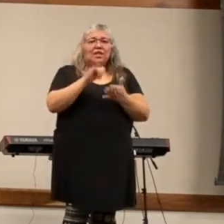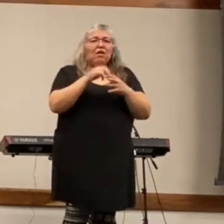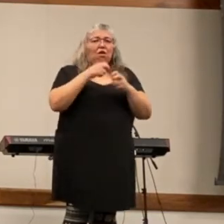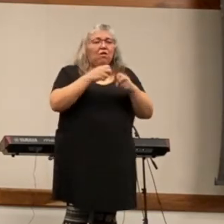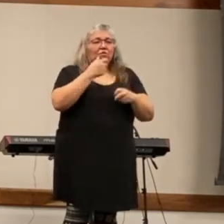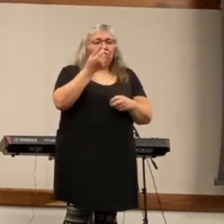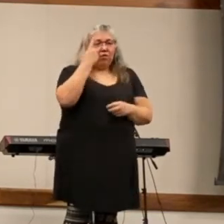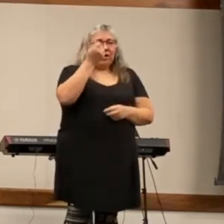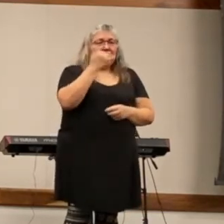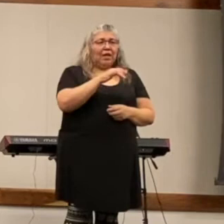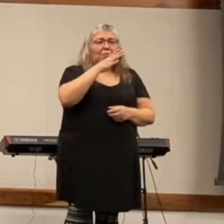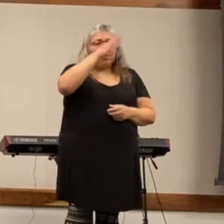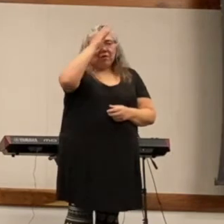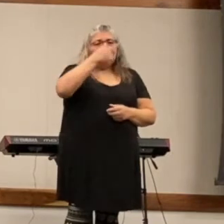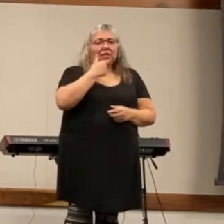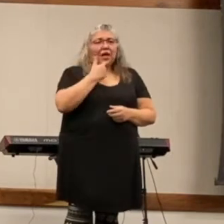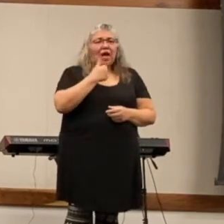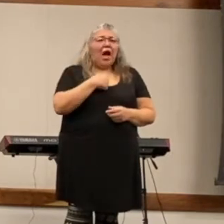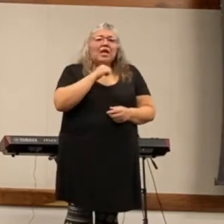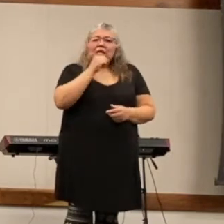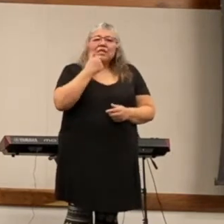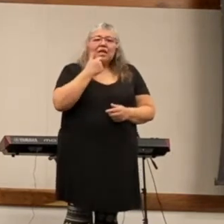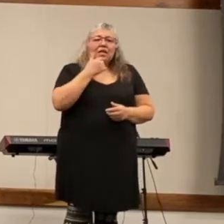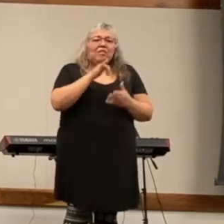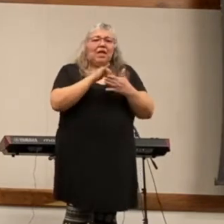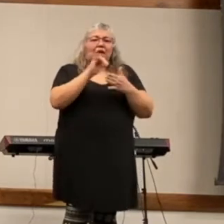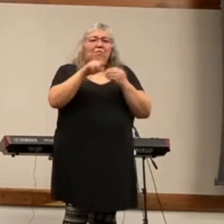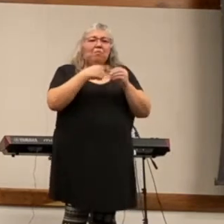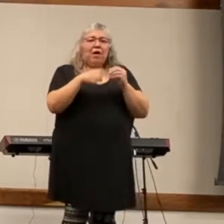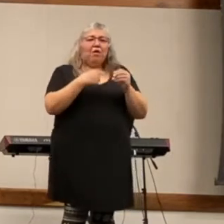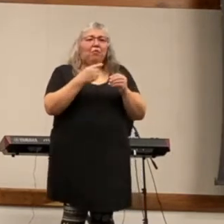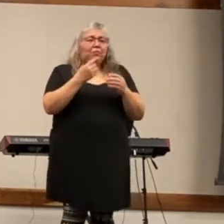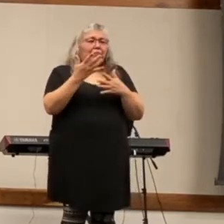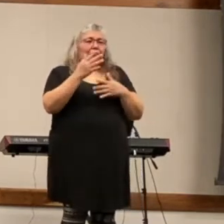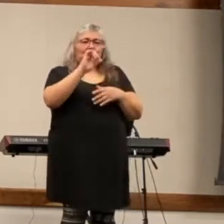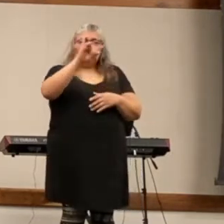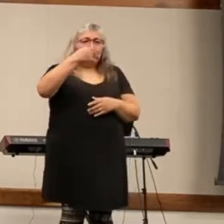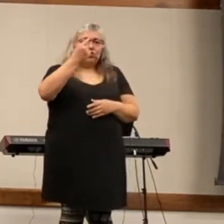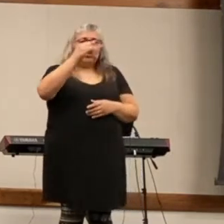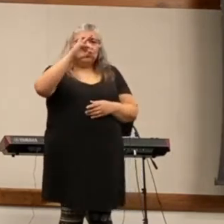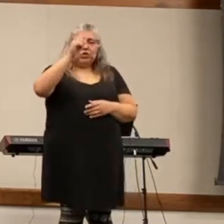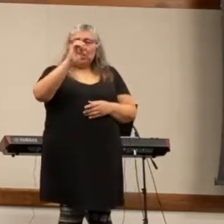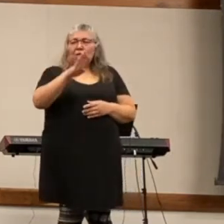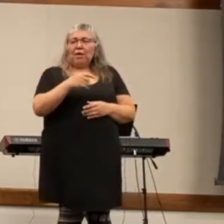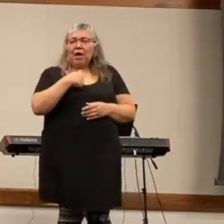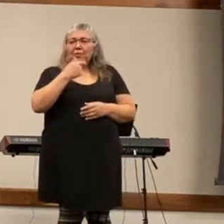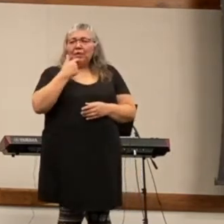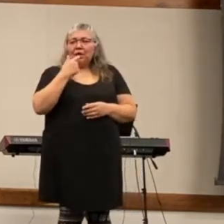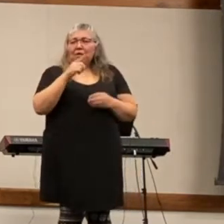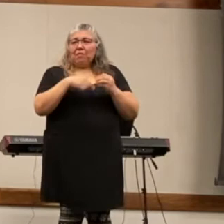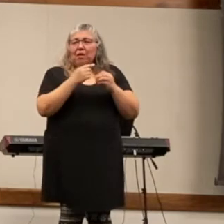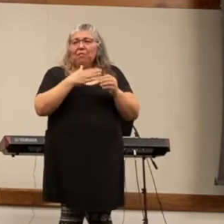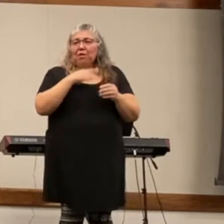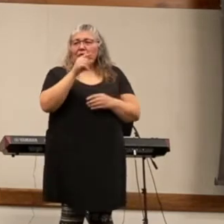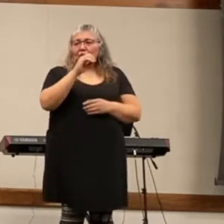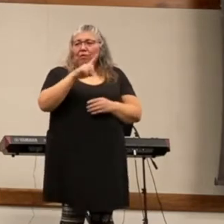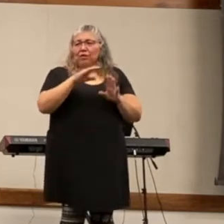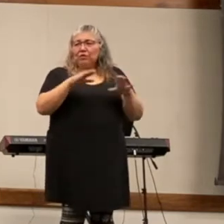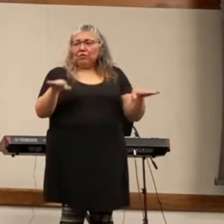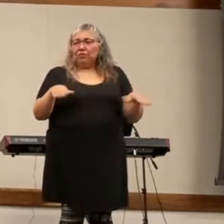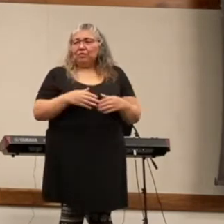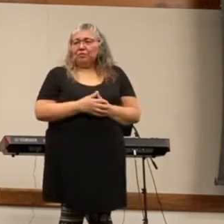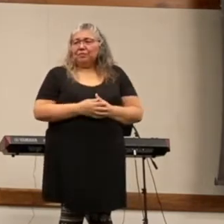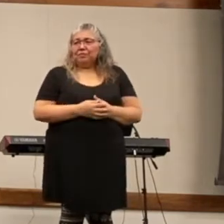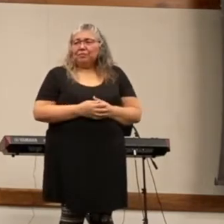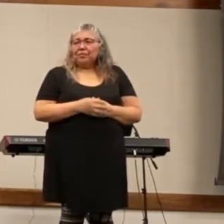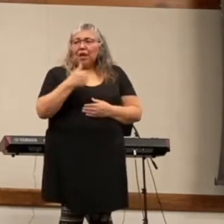say. But I only didn't say that about Jacob. I said that about all my kids. And I'm saying that about my grandparents or my grandkids. Lord,